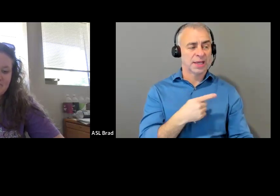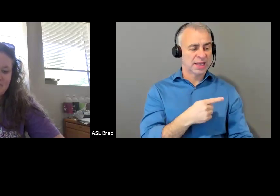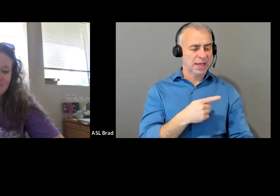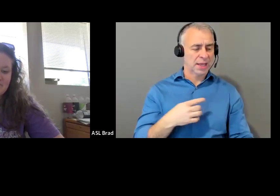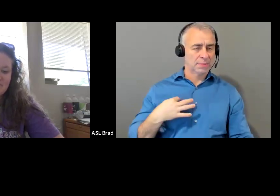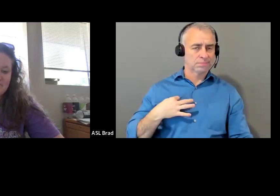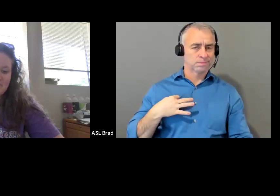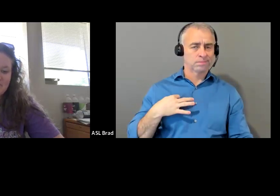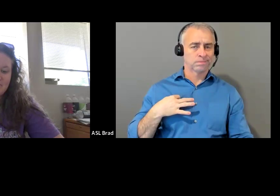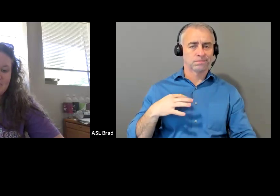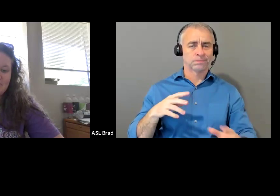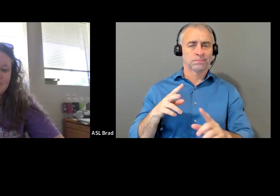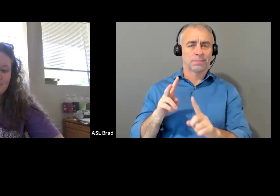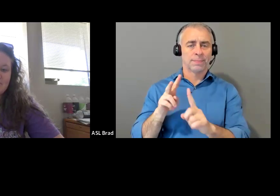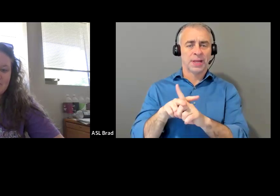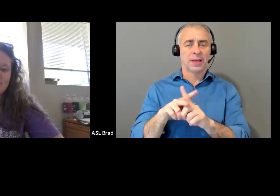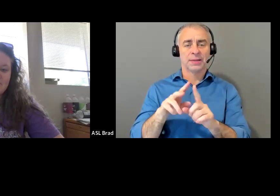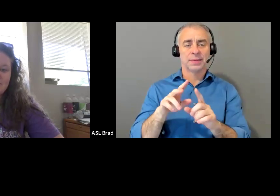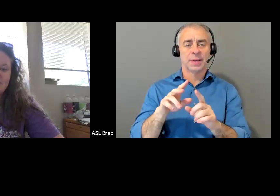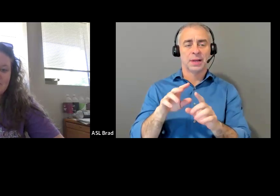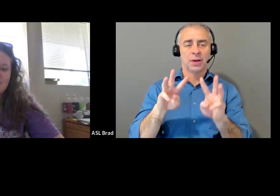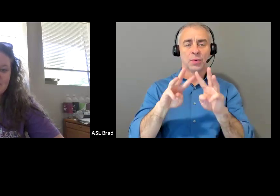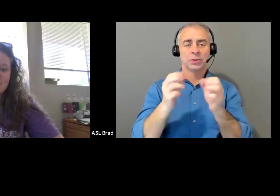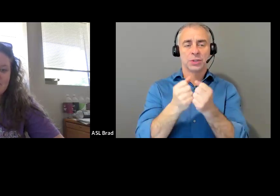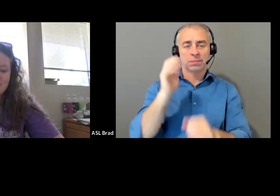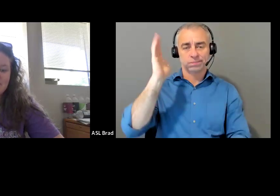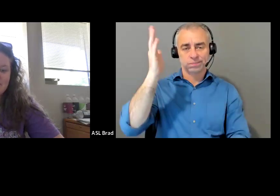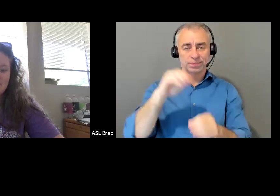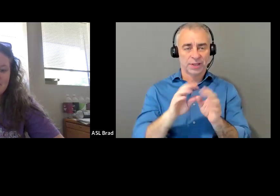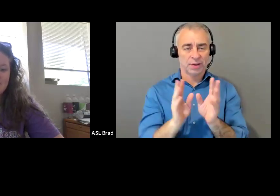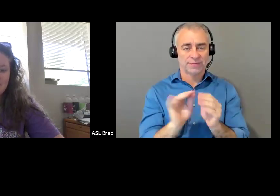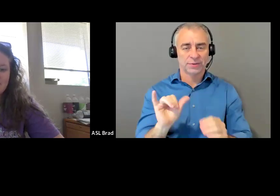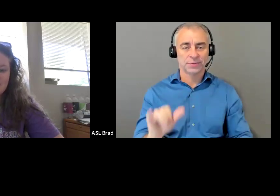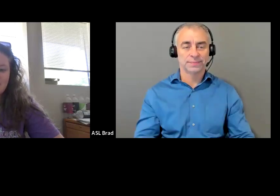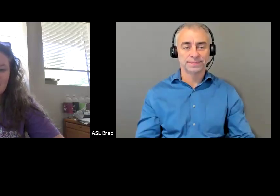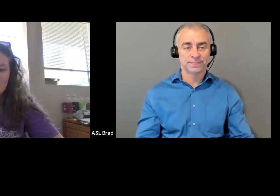for the conference, so I'm sure there'll be more on that to come.